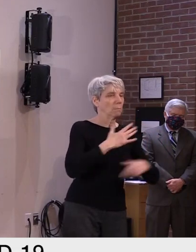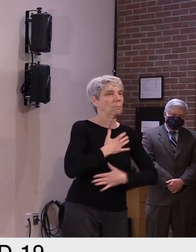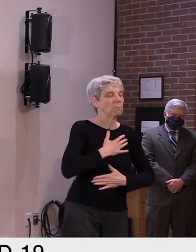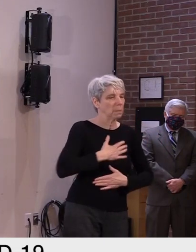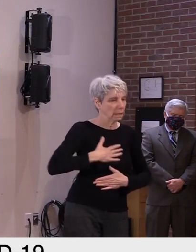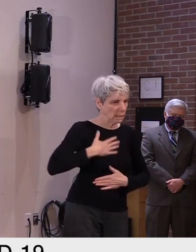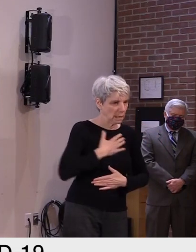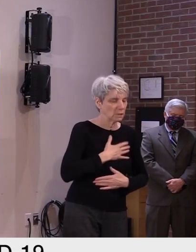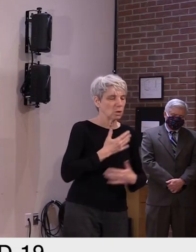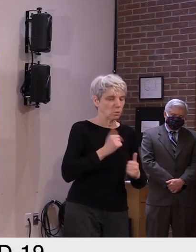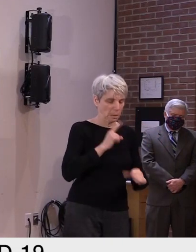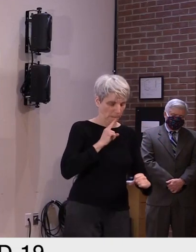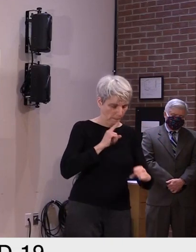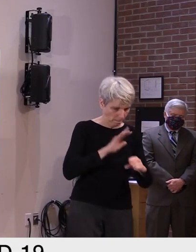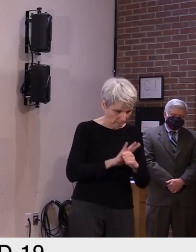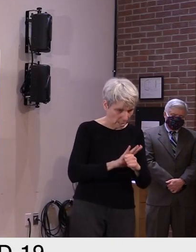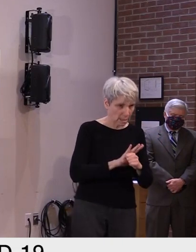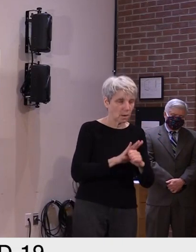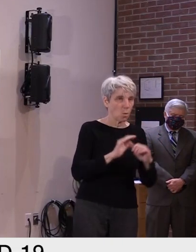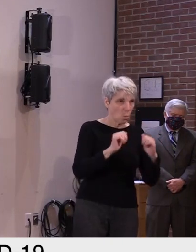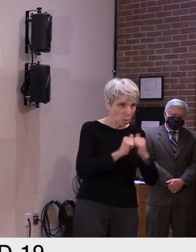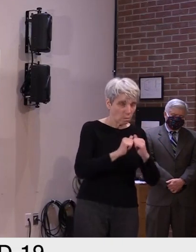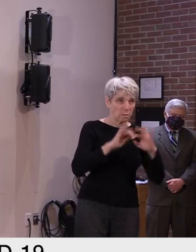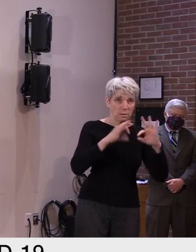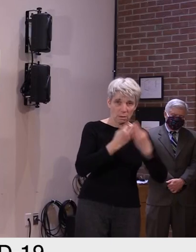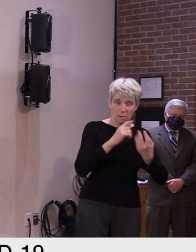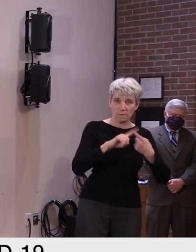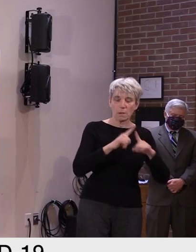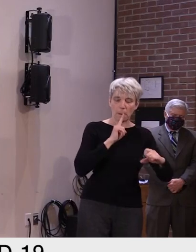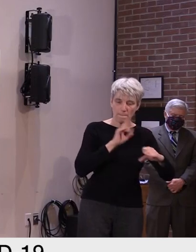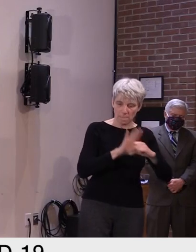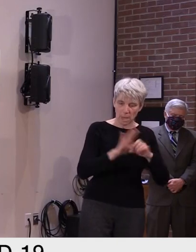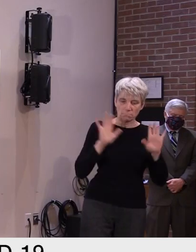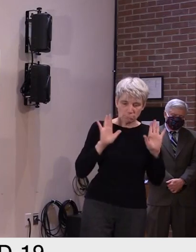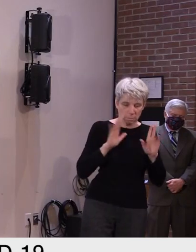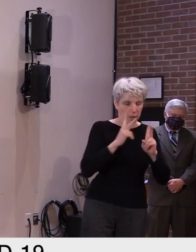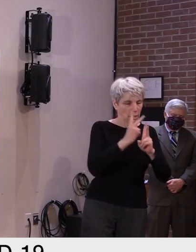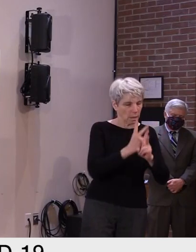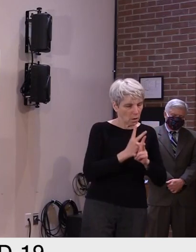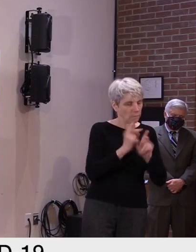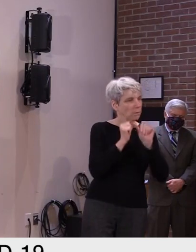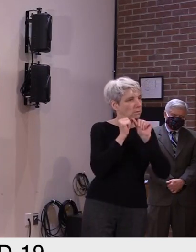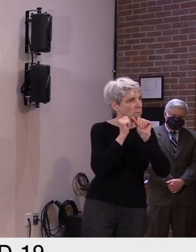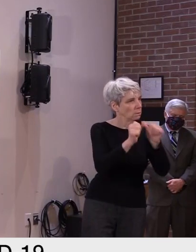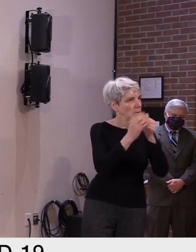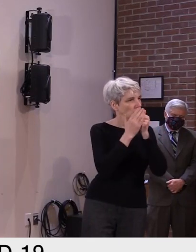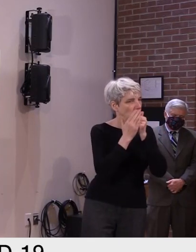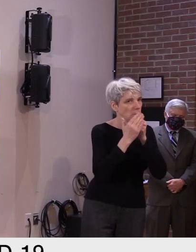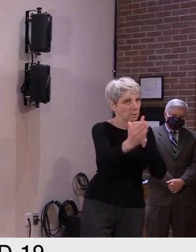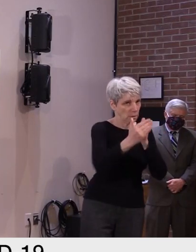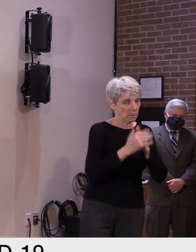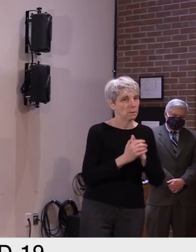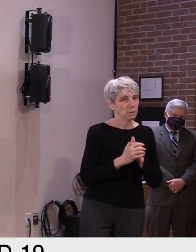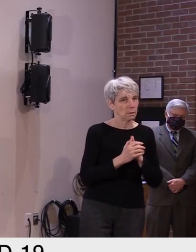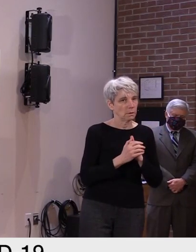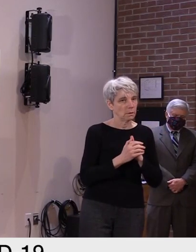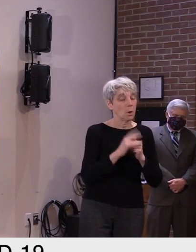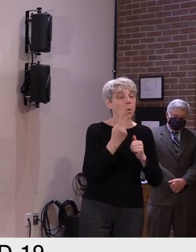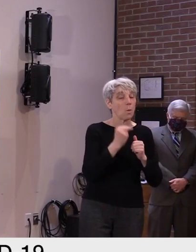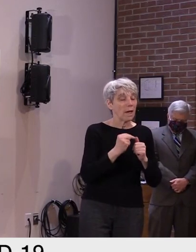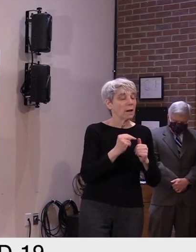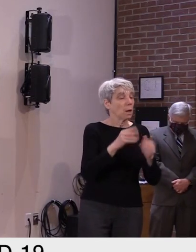can to keep the virus from spreading. Contact tracing shows that each case may lead to